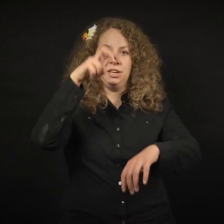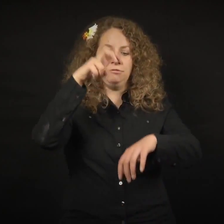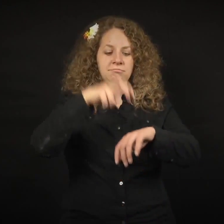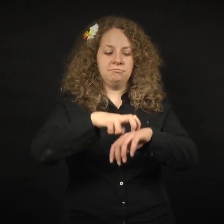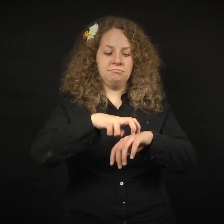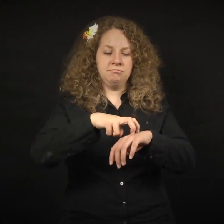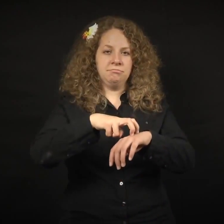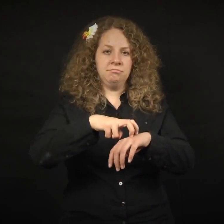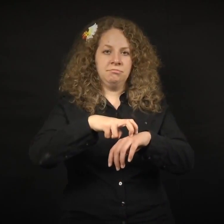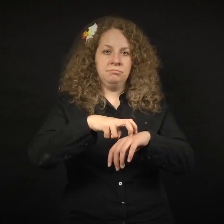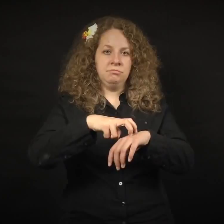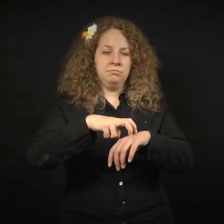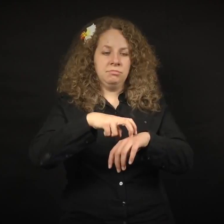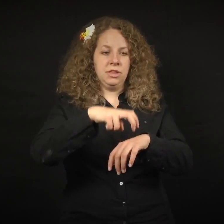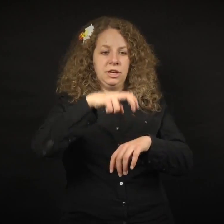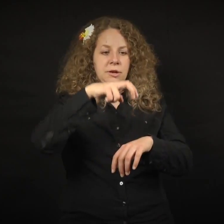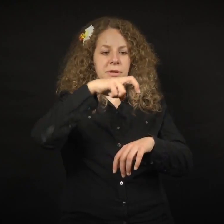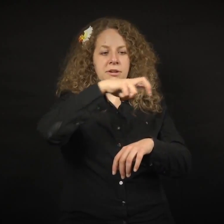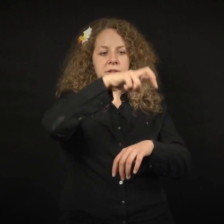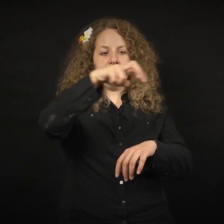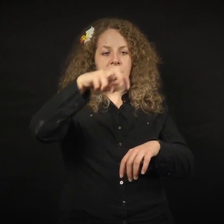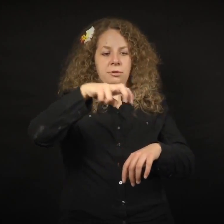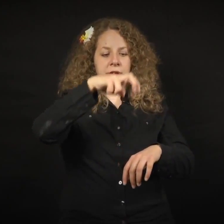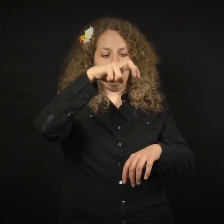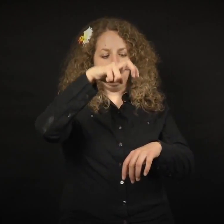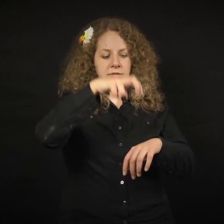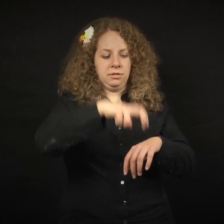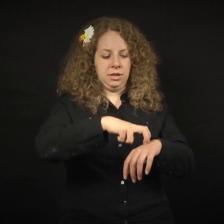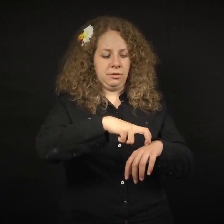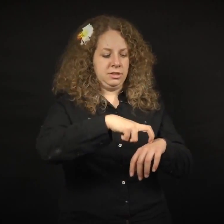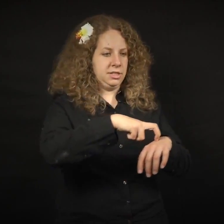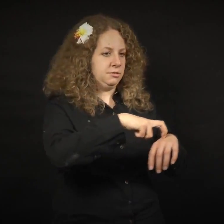Potato, like you're up here, going around, going down.